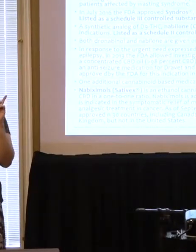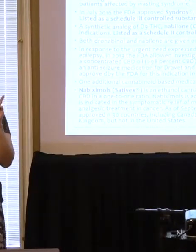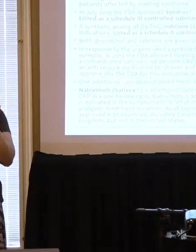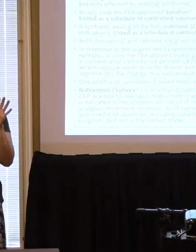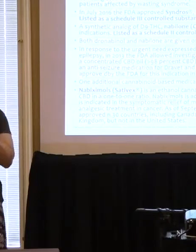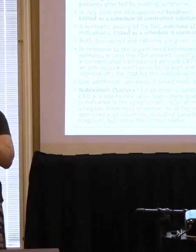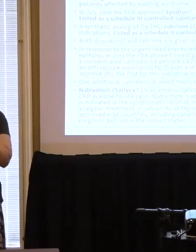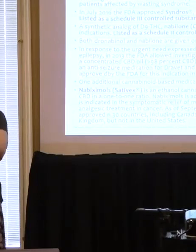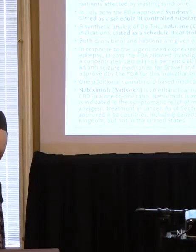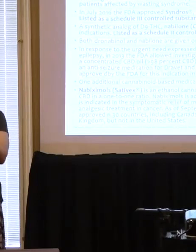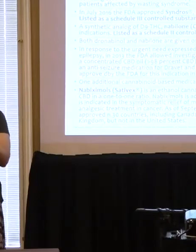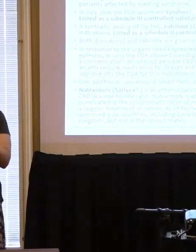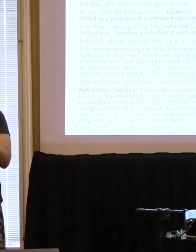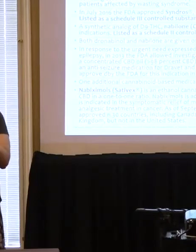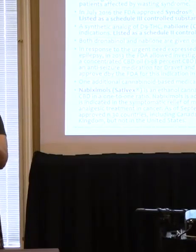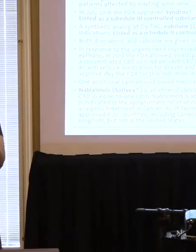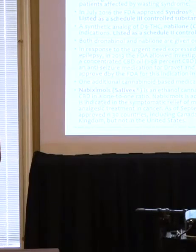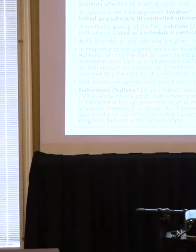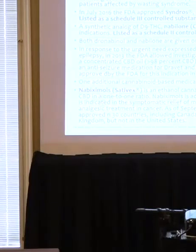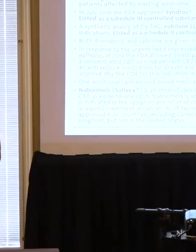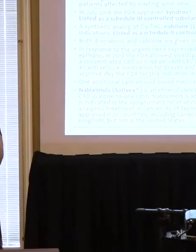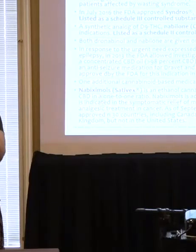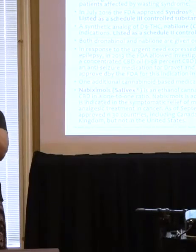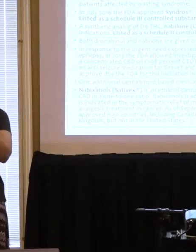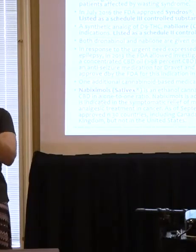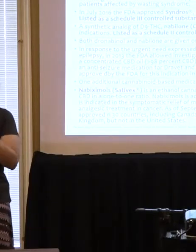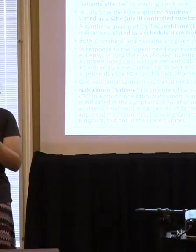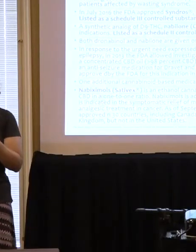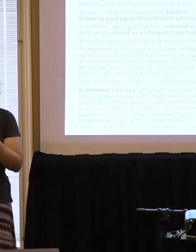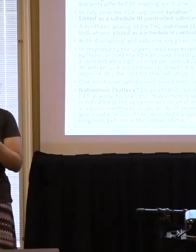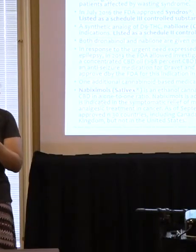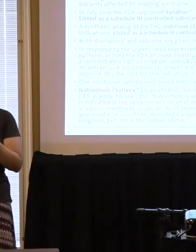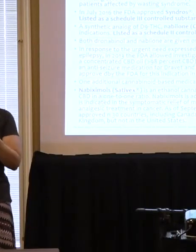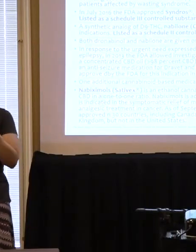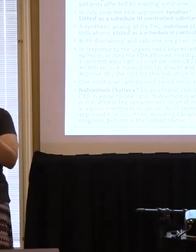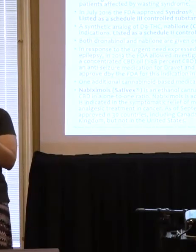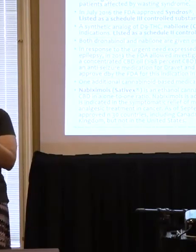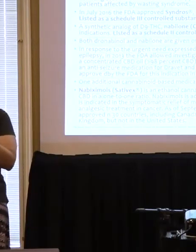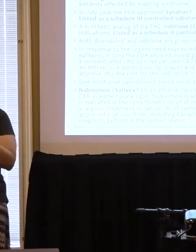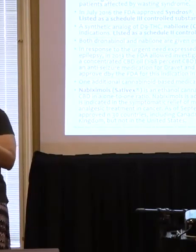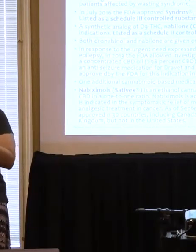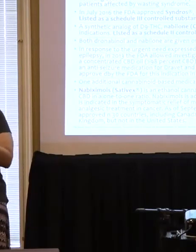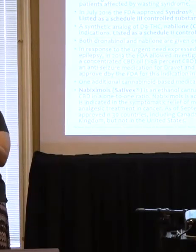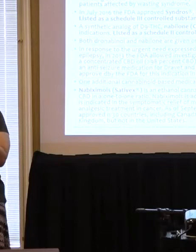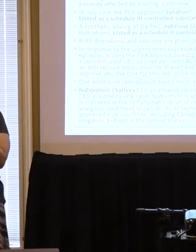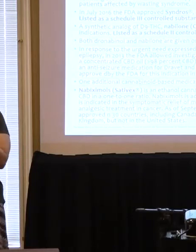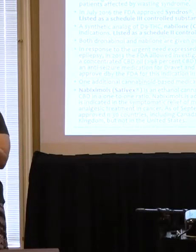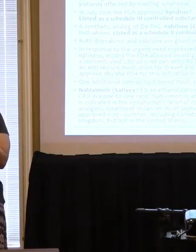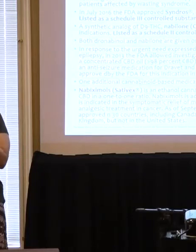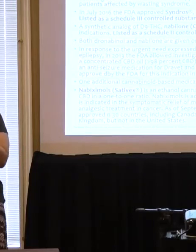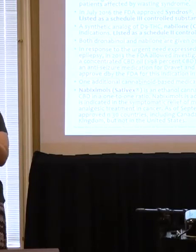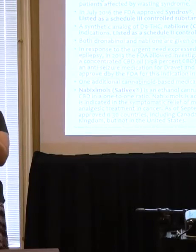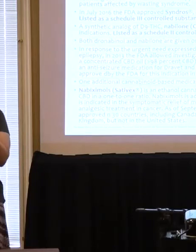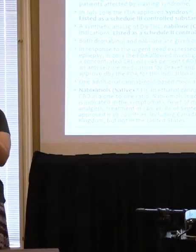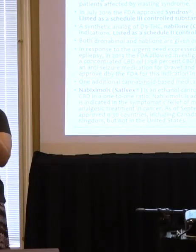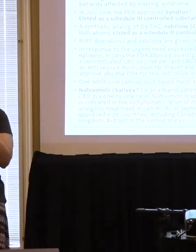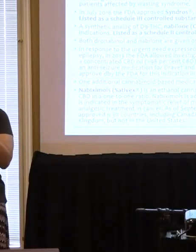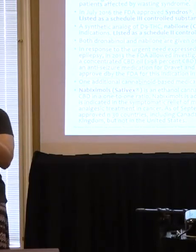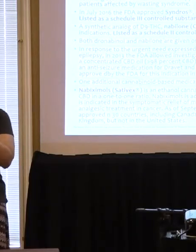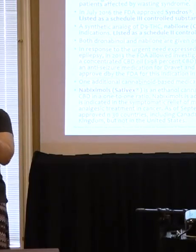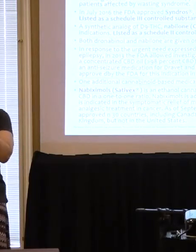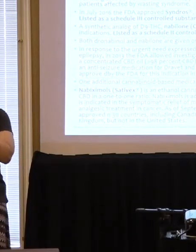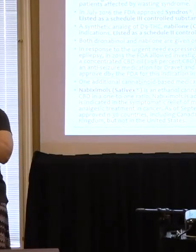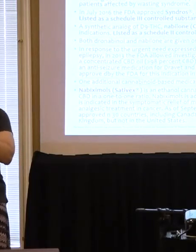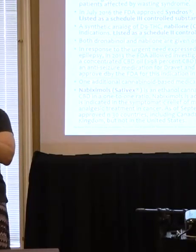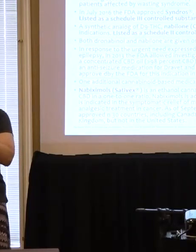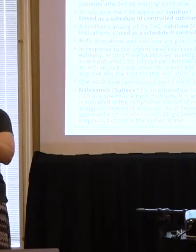same studies that they do for all the other medications like dronabinol and benzos and opiates, where they give this substance